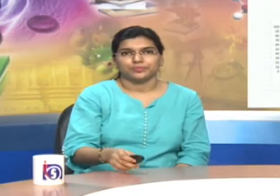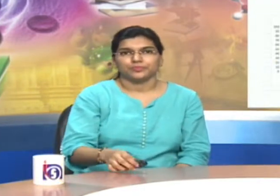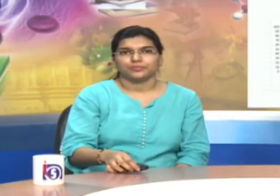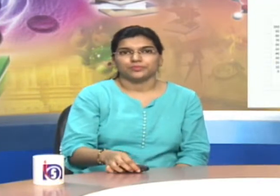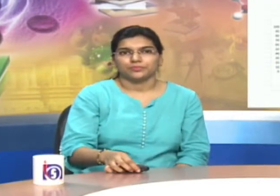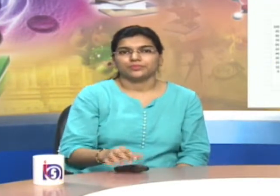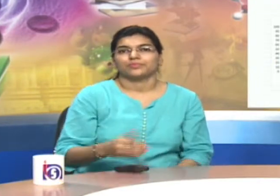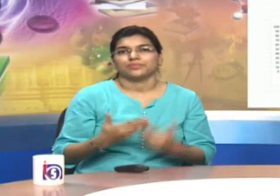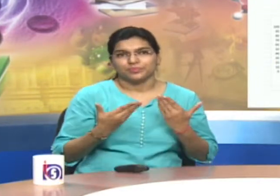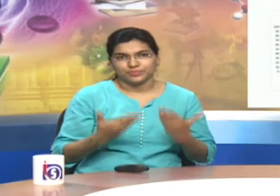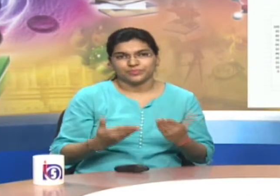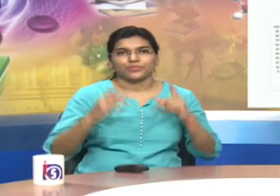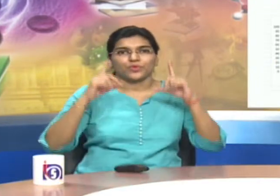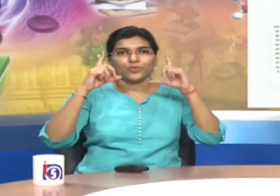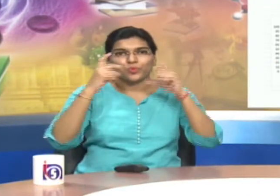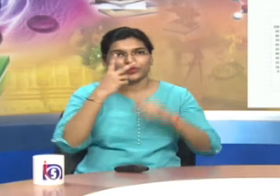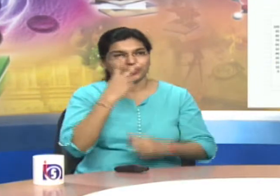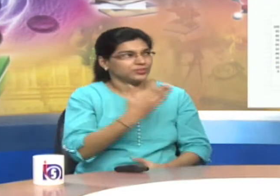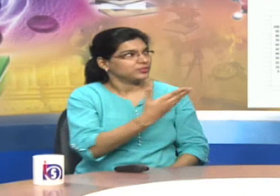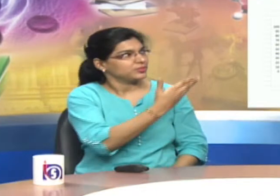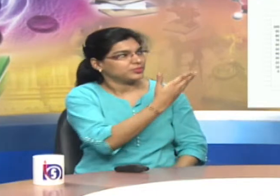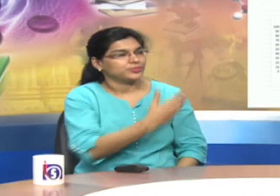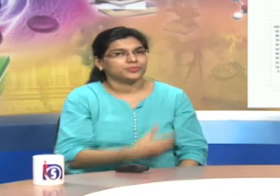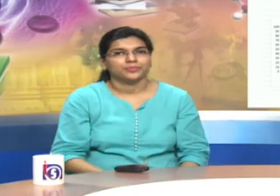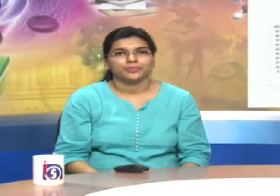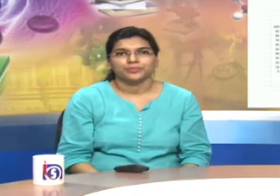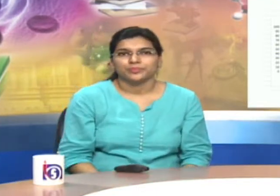OK, and then accordingly you can see the picture.